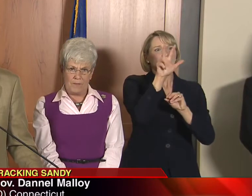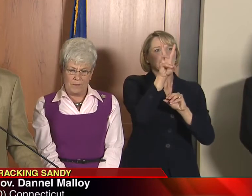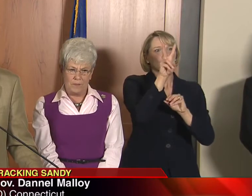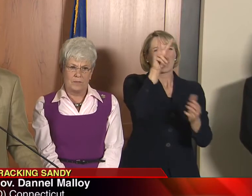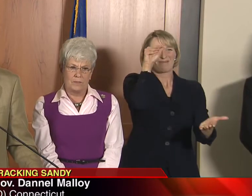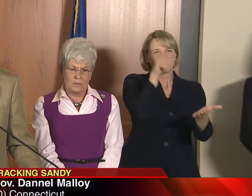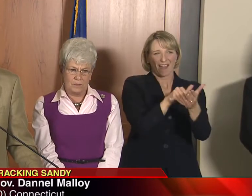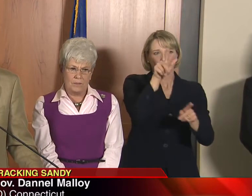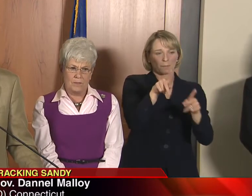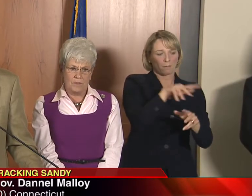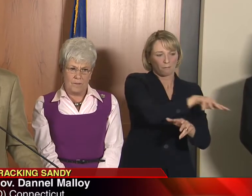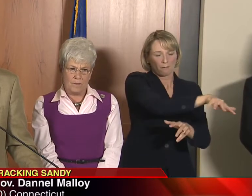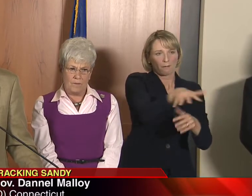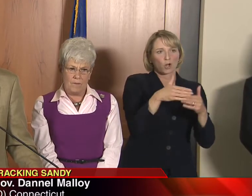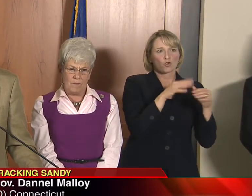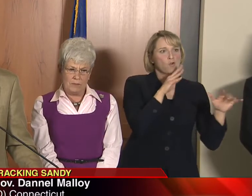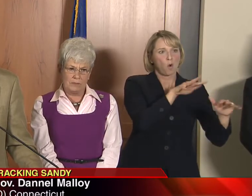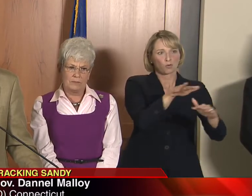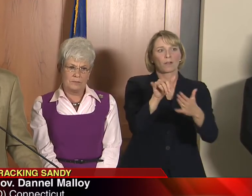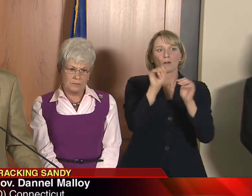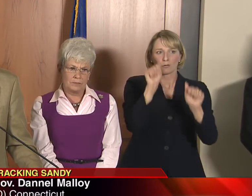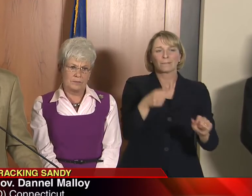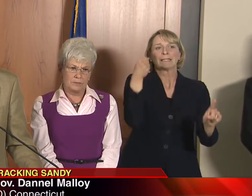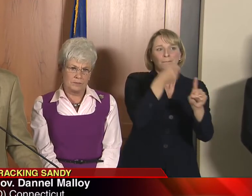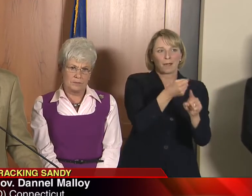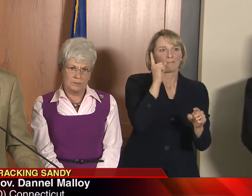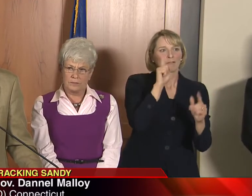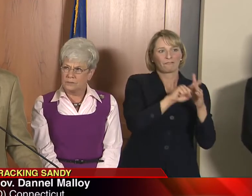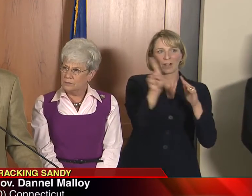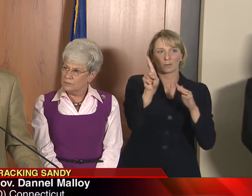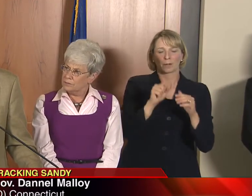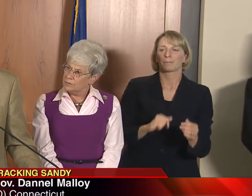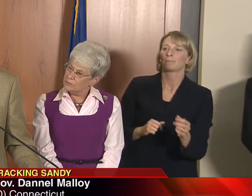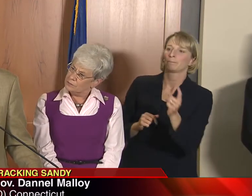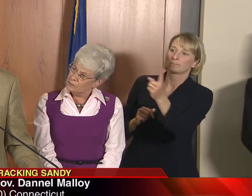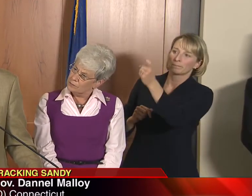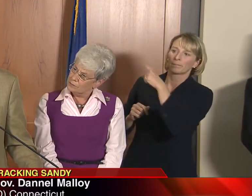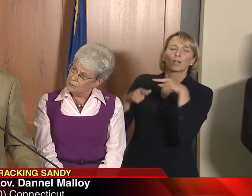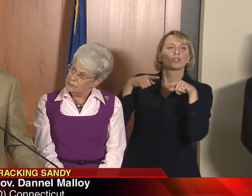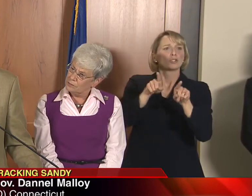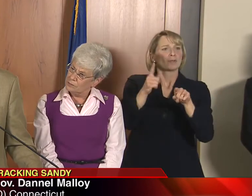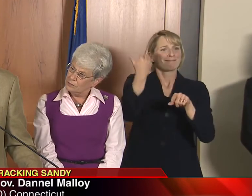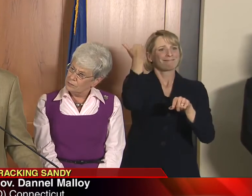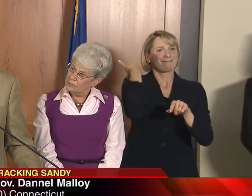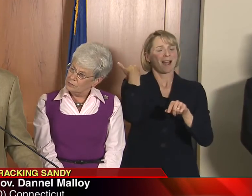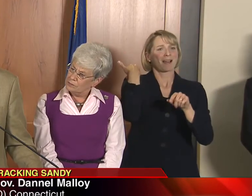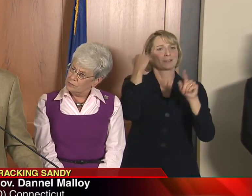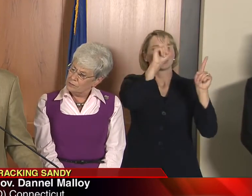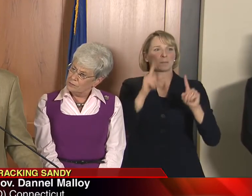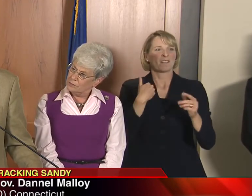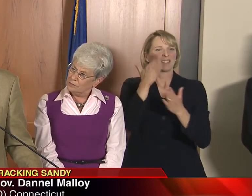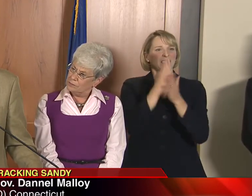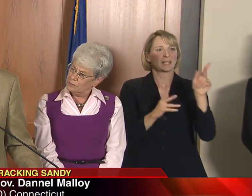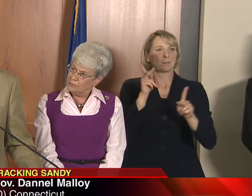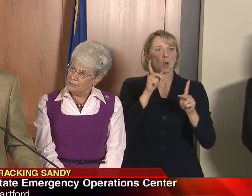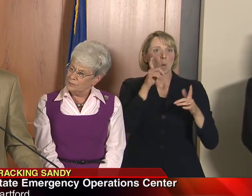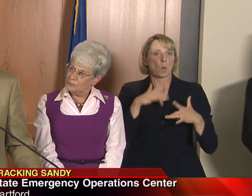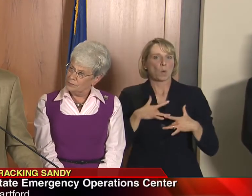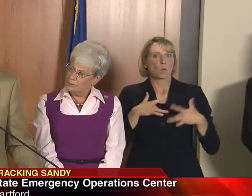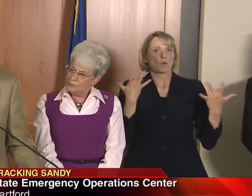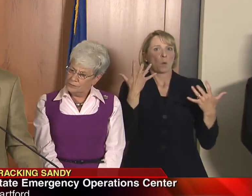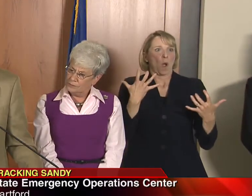362,000 people that could be impacted. During the last storm, we had some thrill seekers who really shouldn't have been out